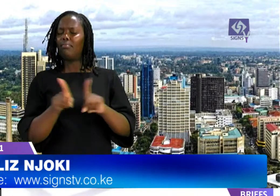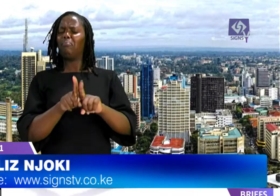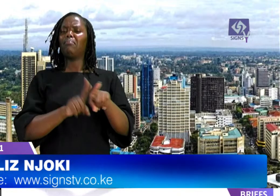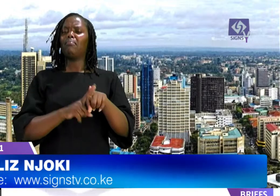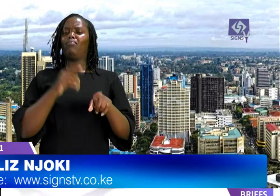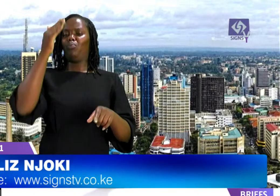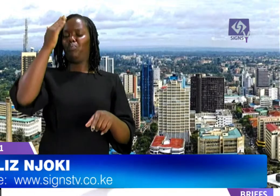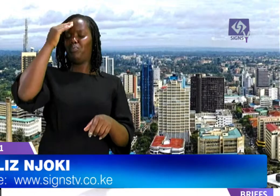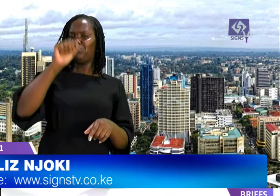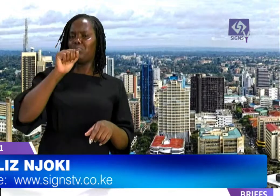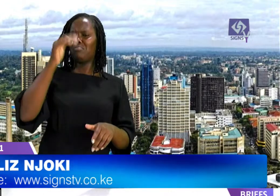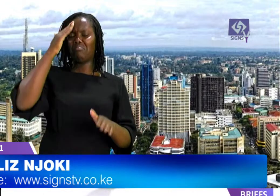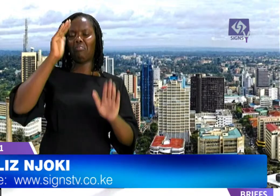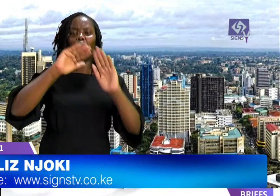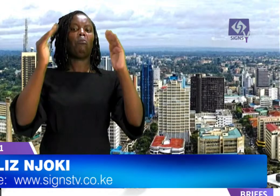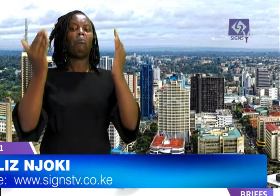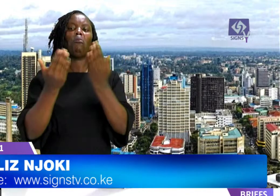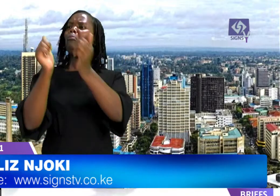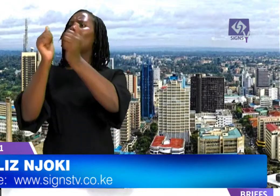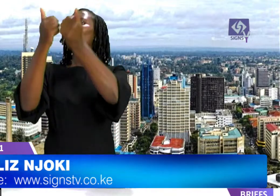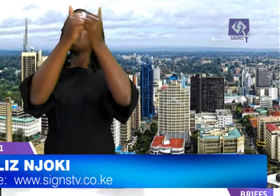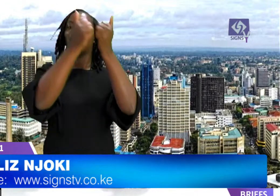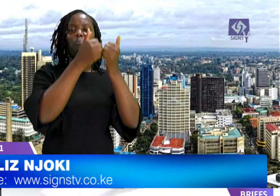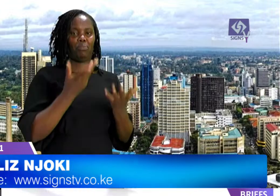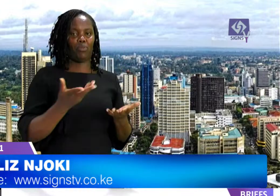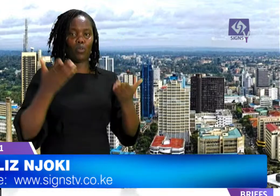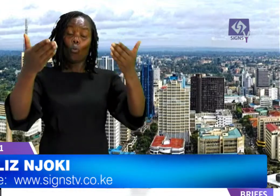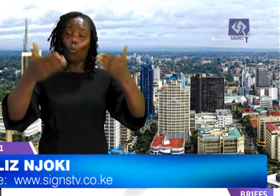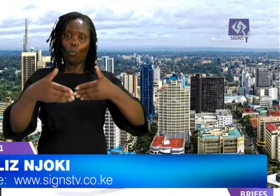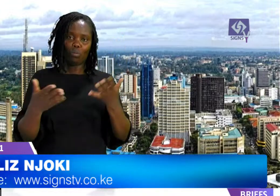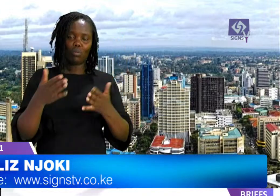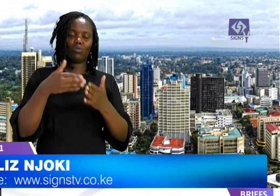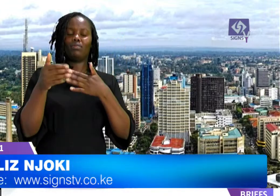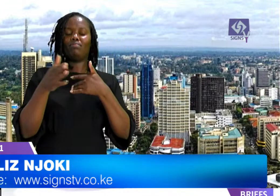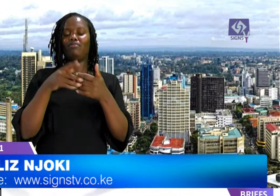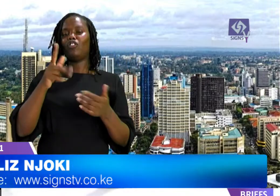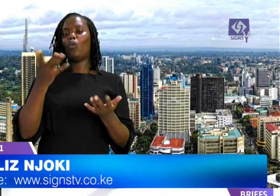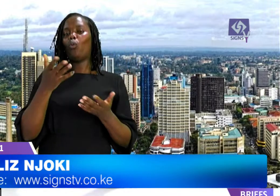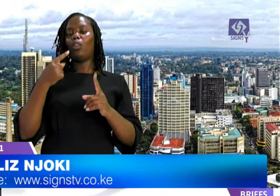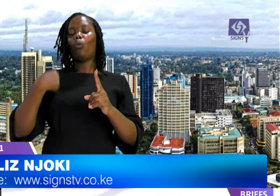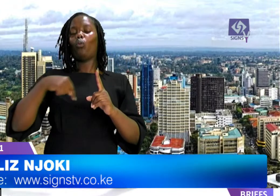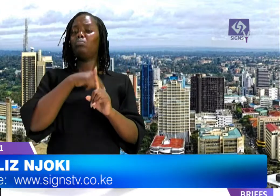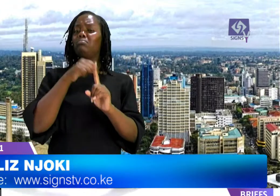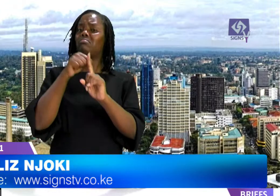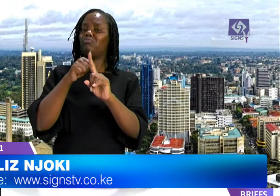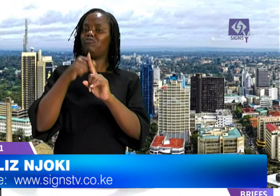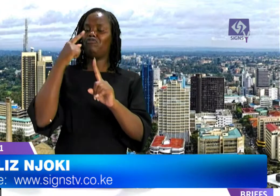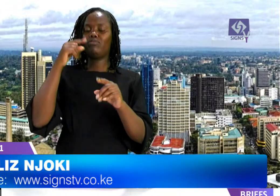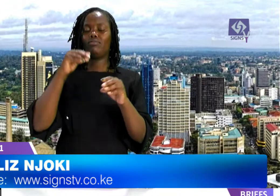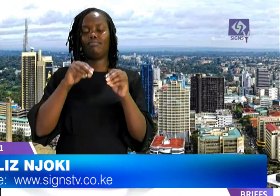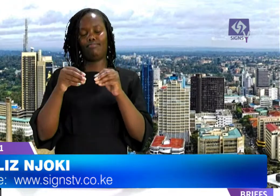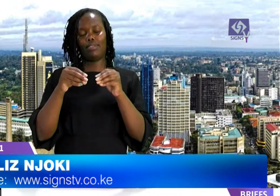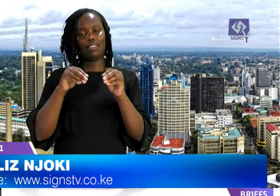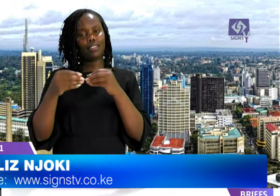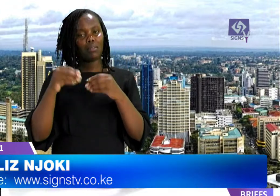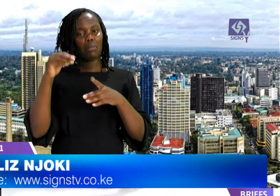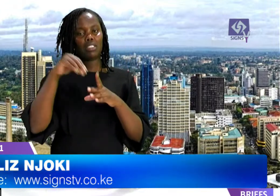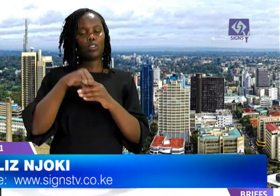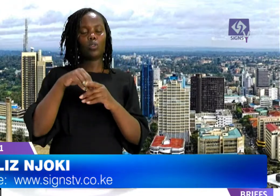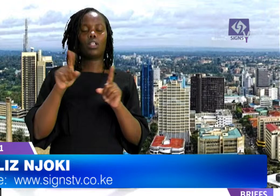let's know what is happening in different places of the world. Because for Science TV,